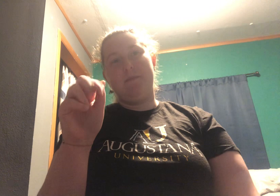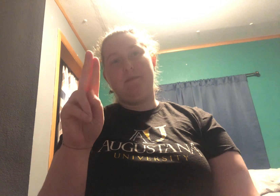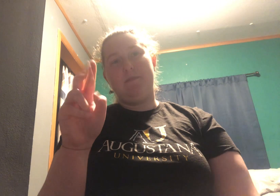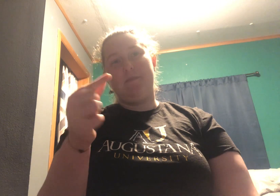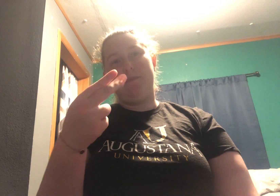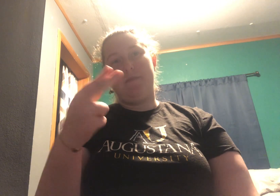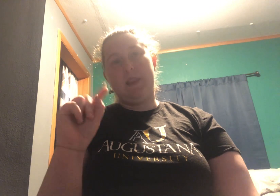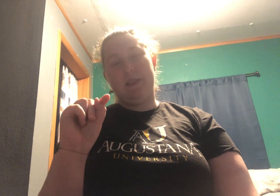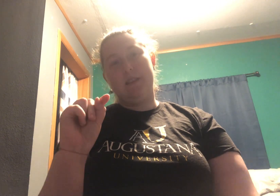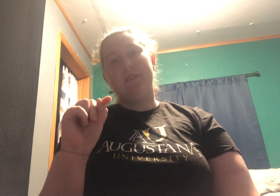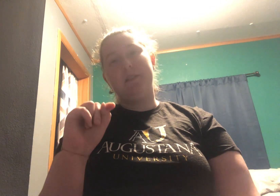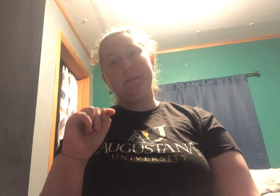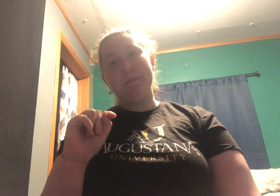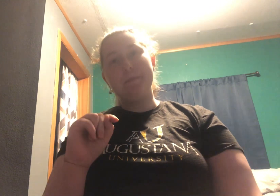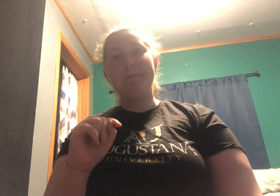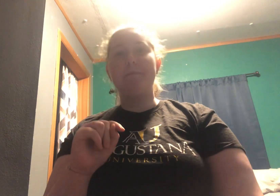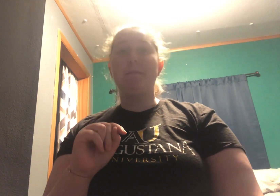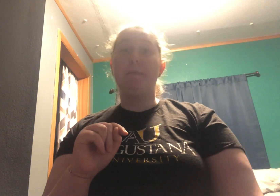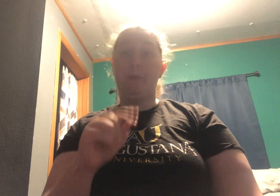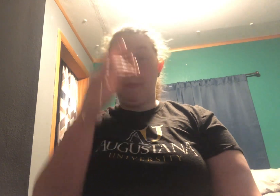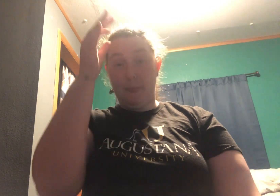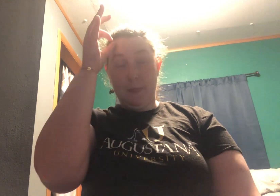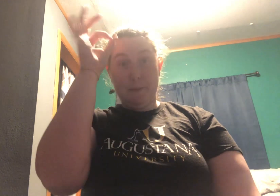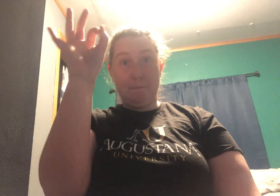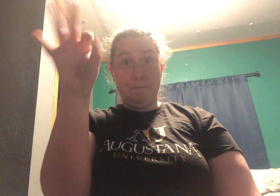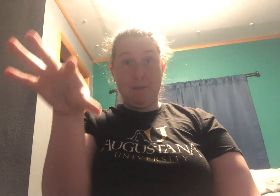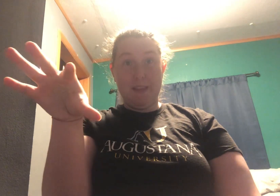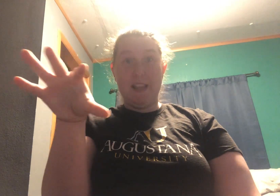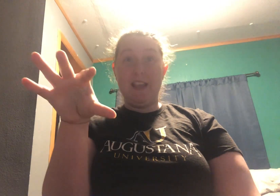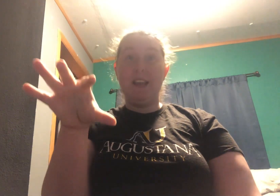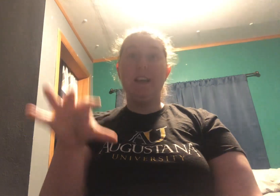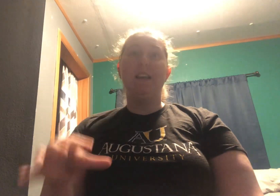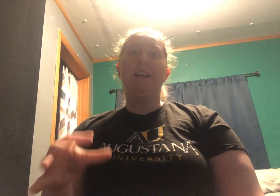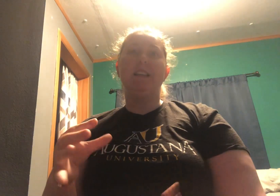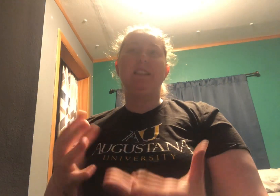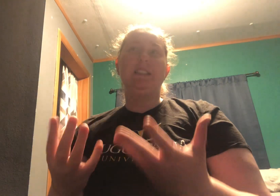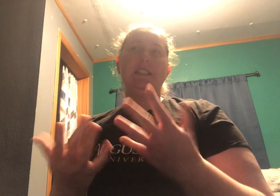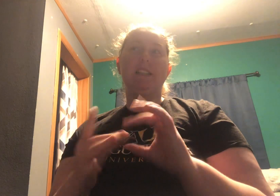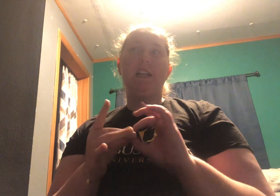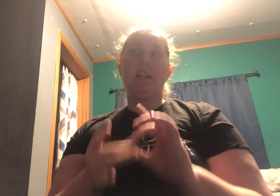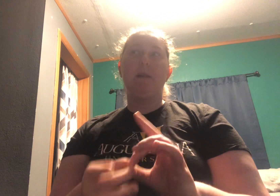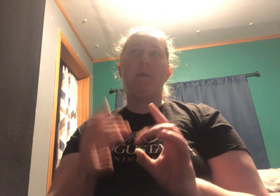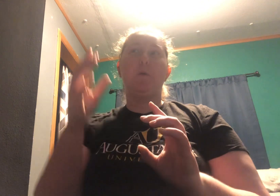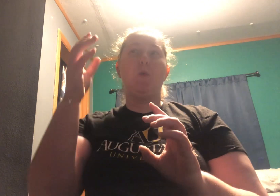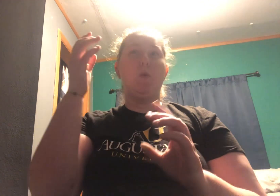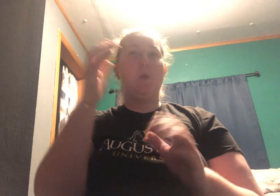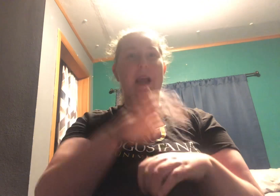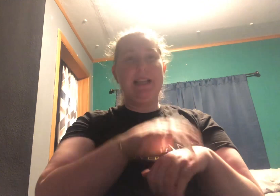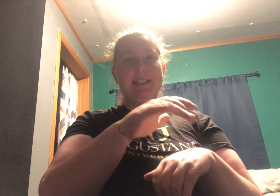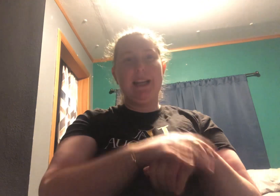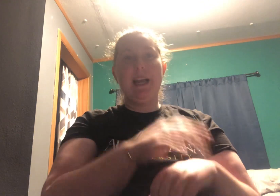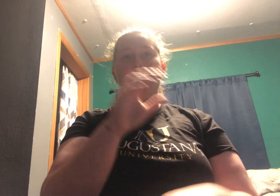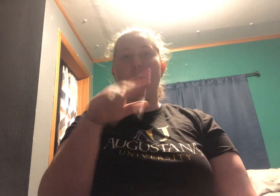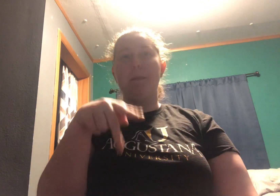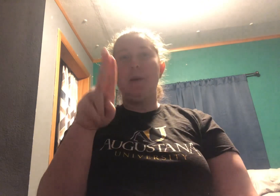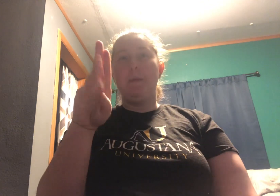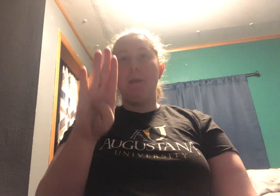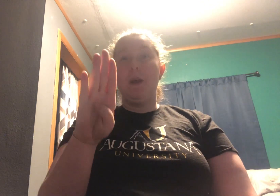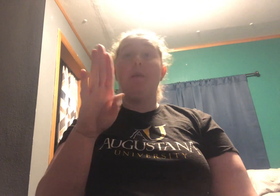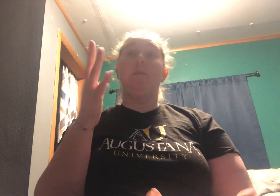Now, the hint I gave you, or the clue about the British pub, is this is the British way to spell it. Okay,